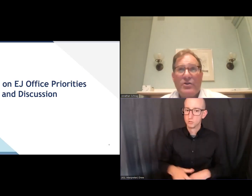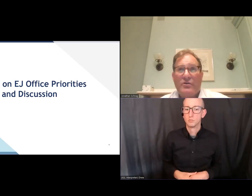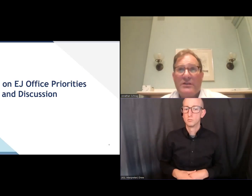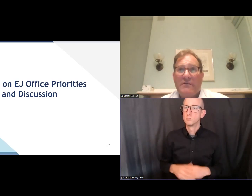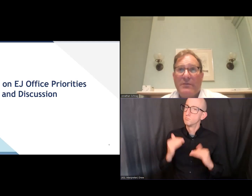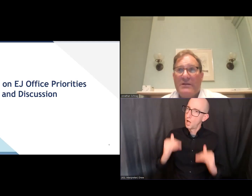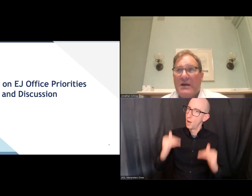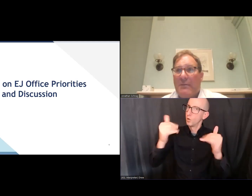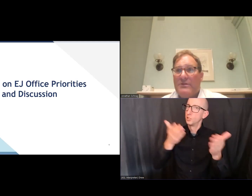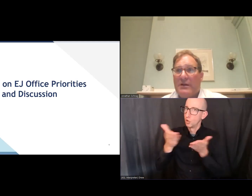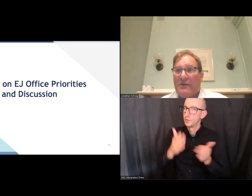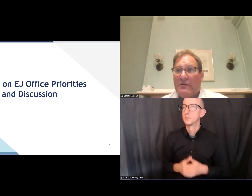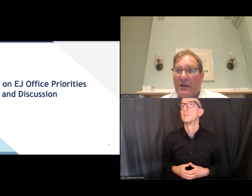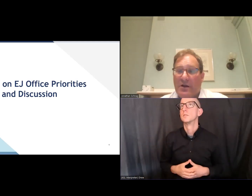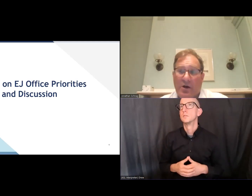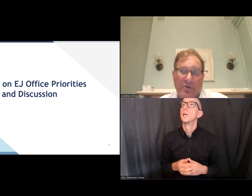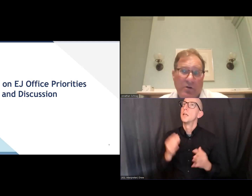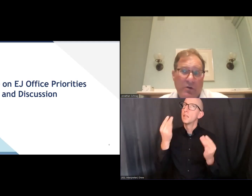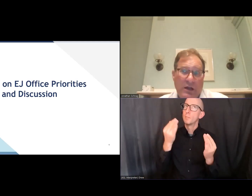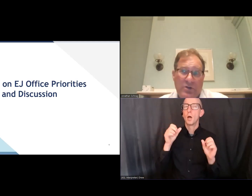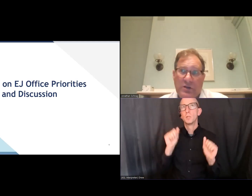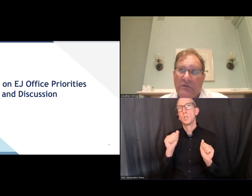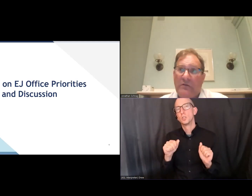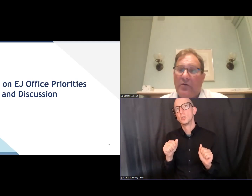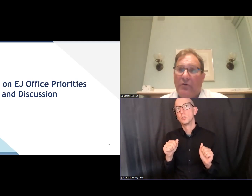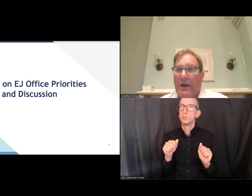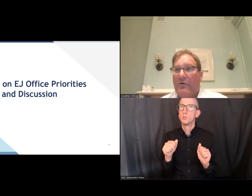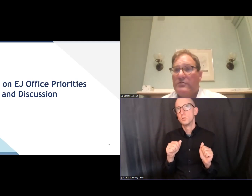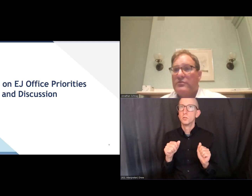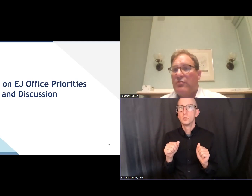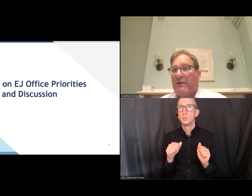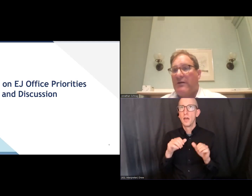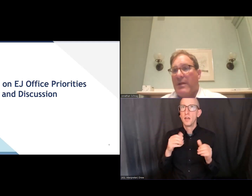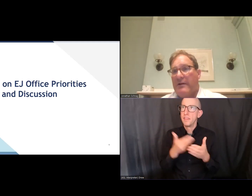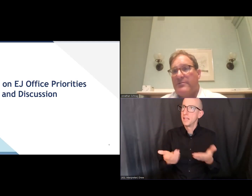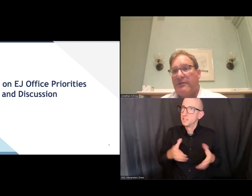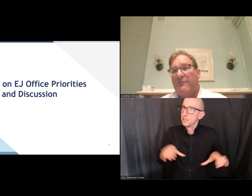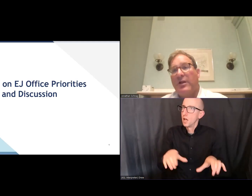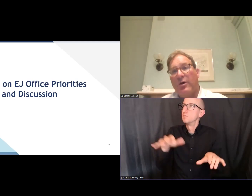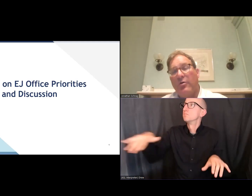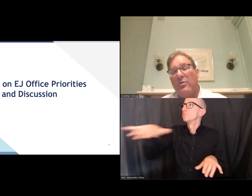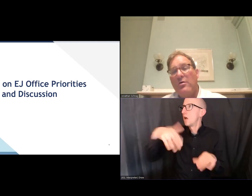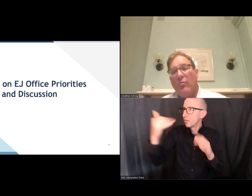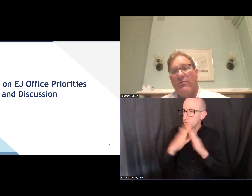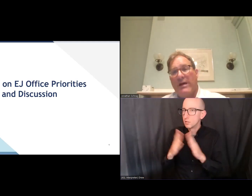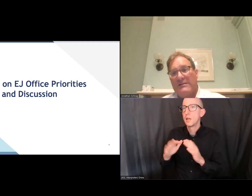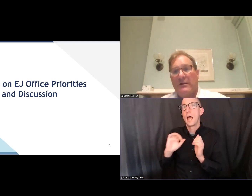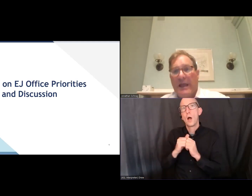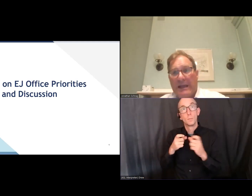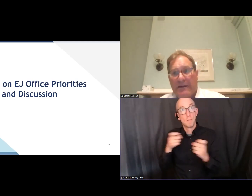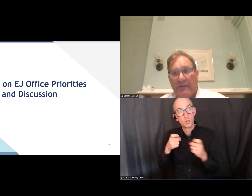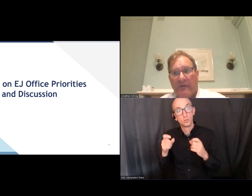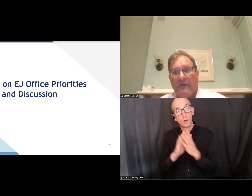potential measures that have been adopted in other locations around traffic management flow, whether